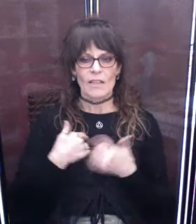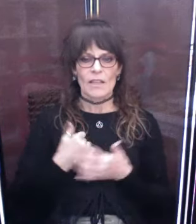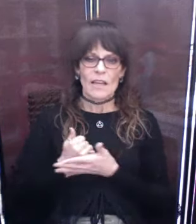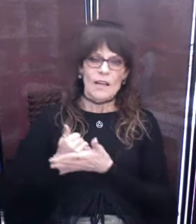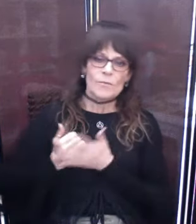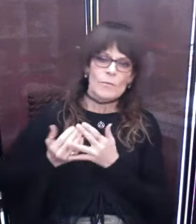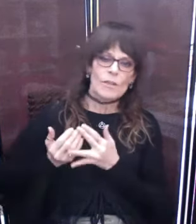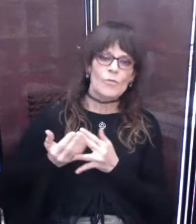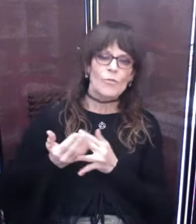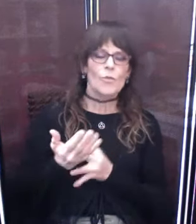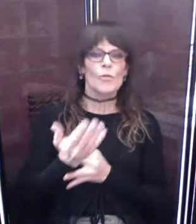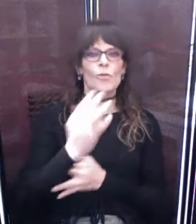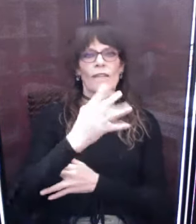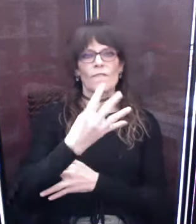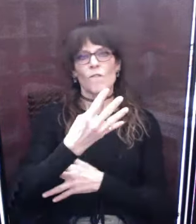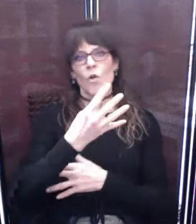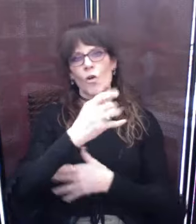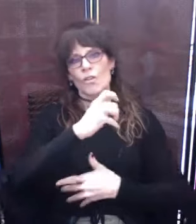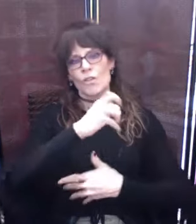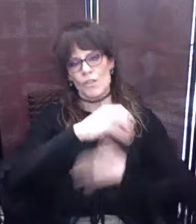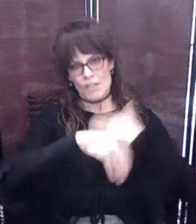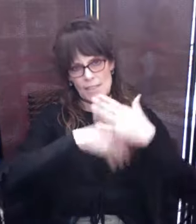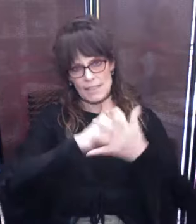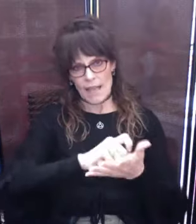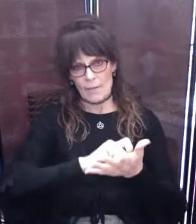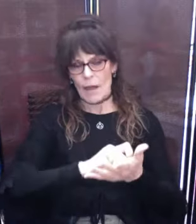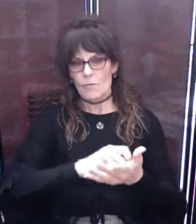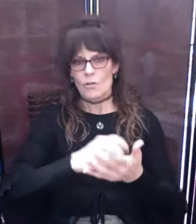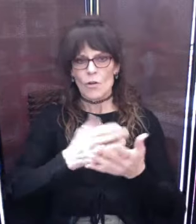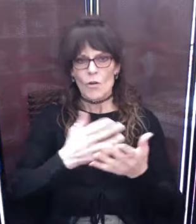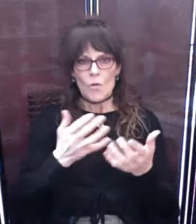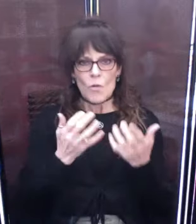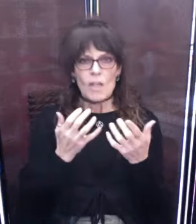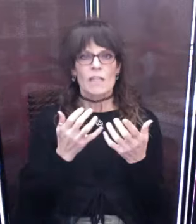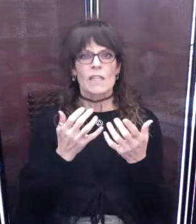that 4th step, made me willing to stare down the barrel of the truth of me,